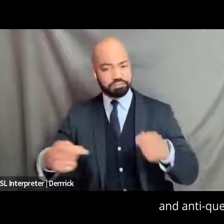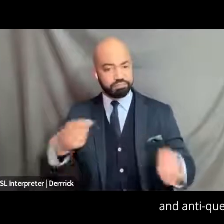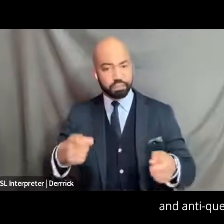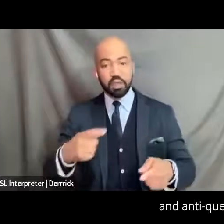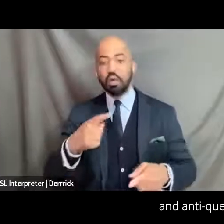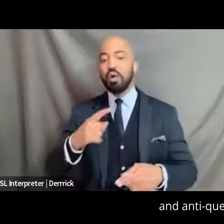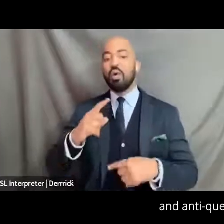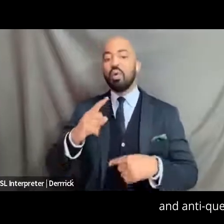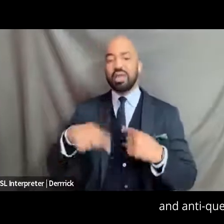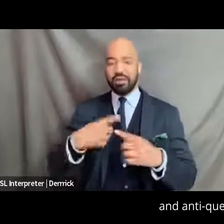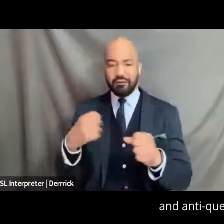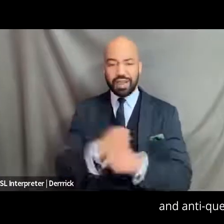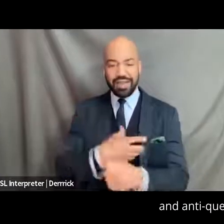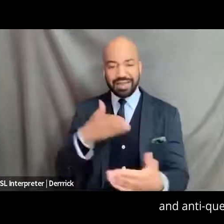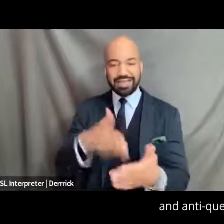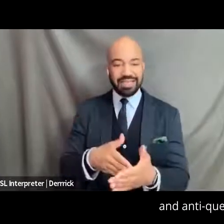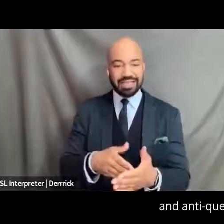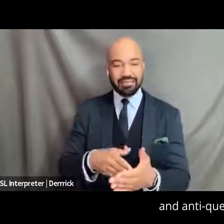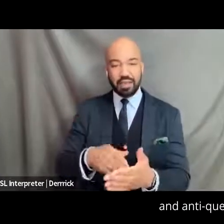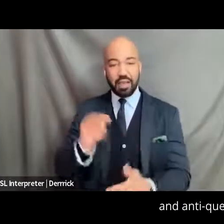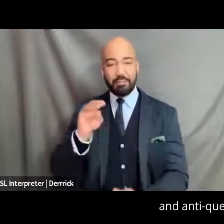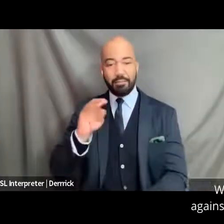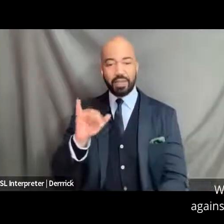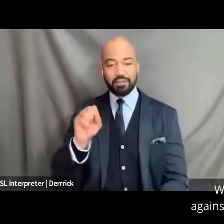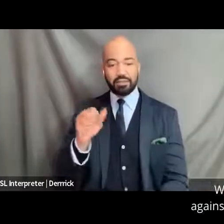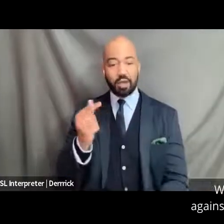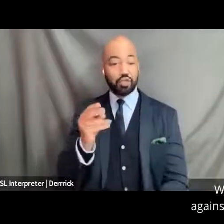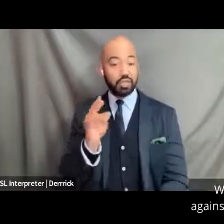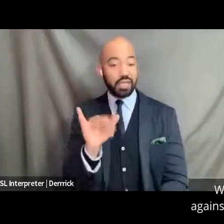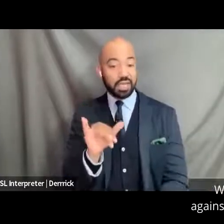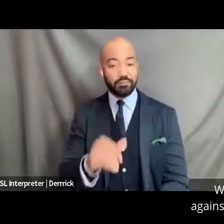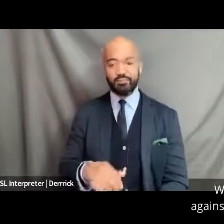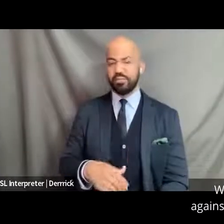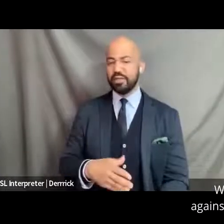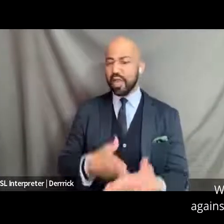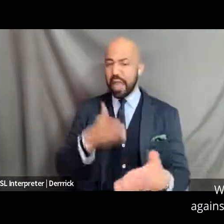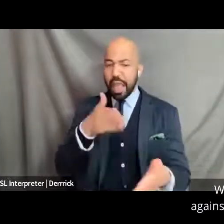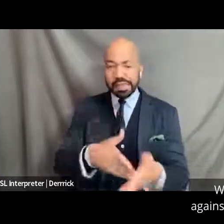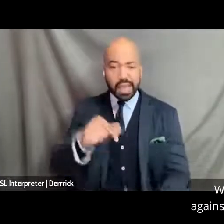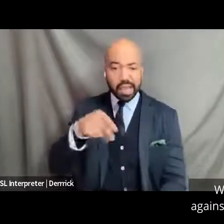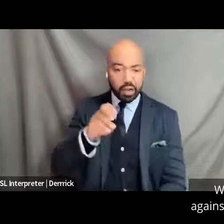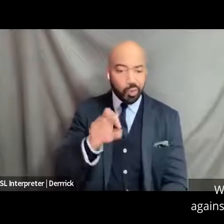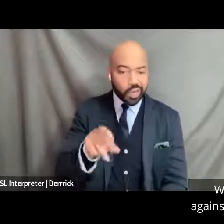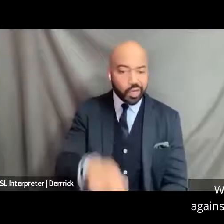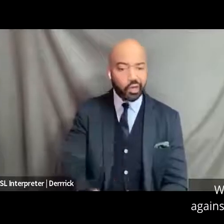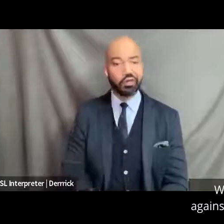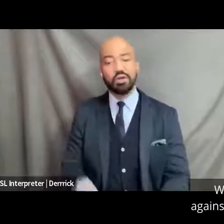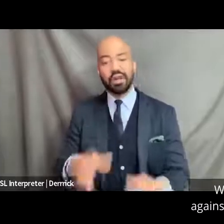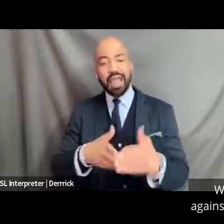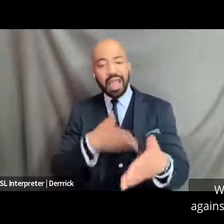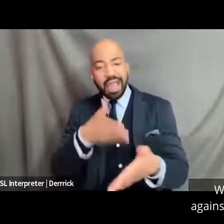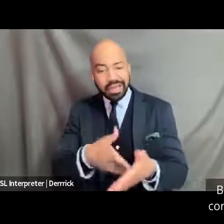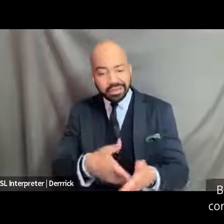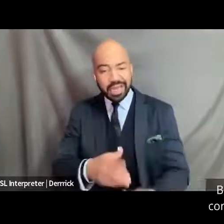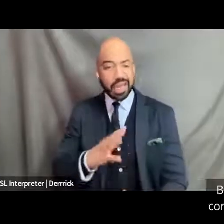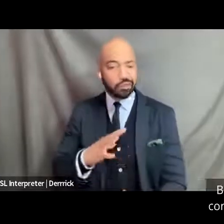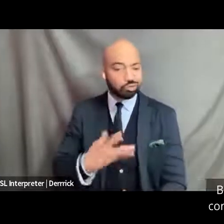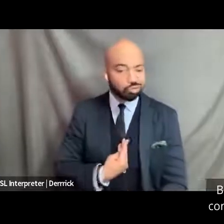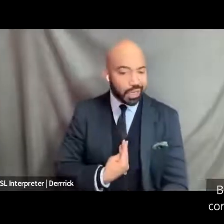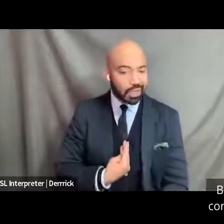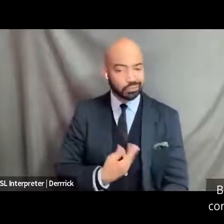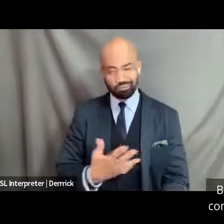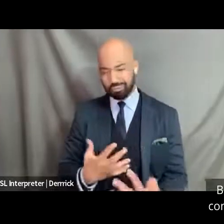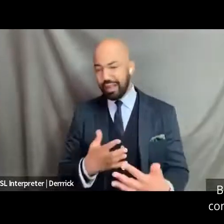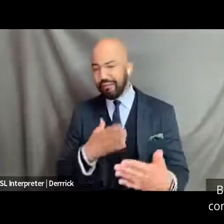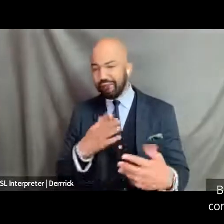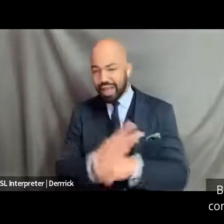anti-queer and anti-trans oppression we will keep fighting against the harms of ableism but what will